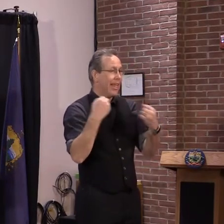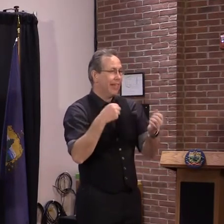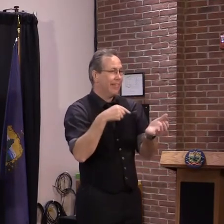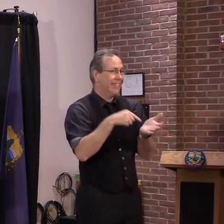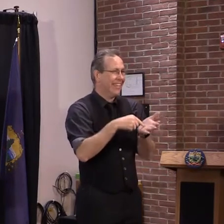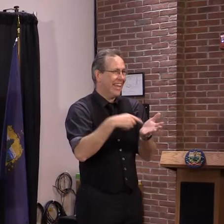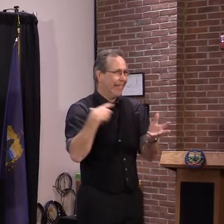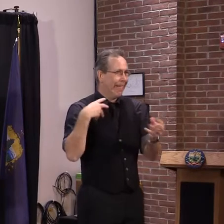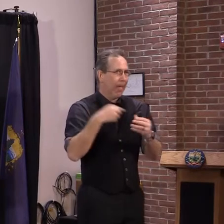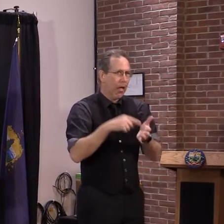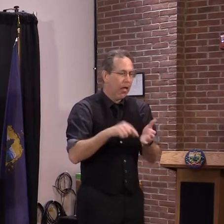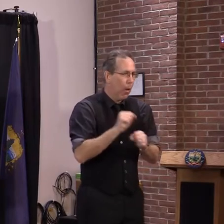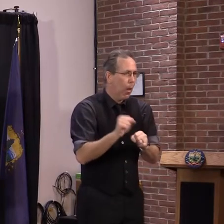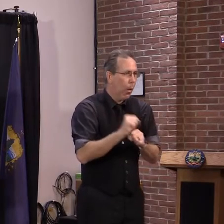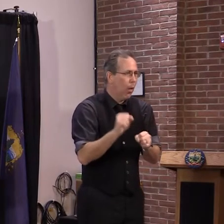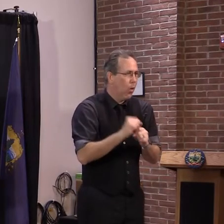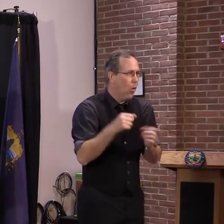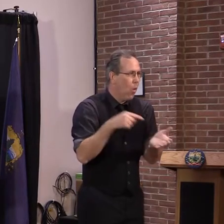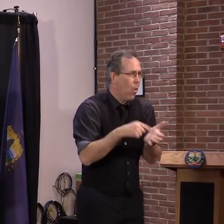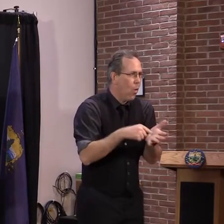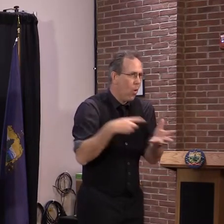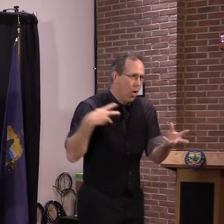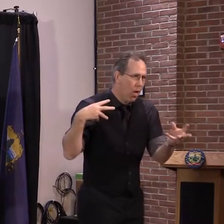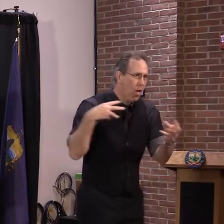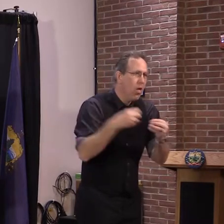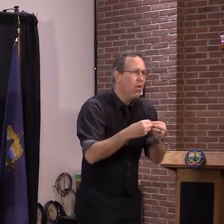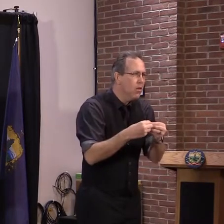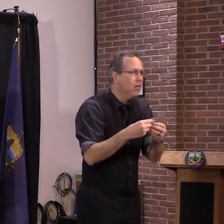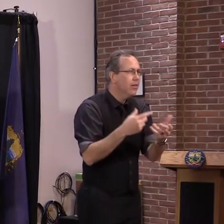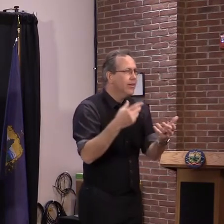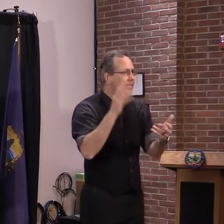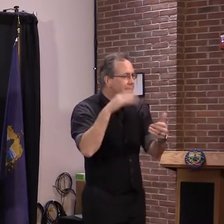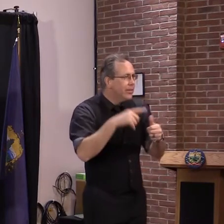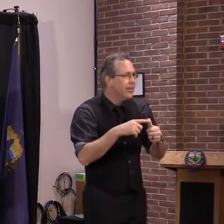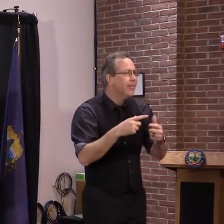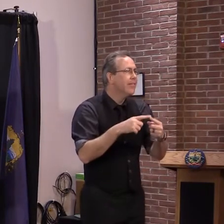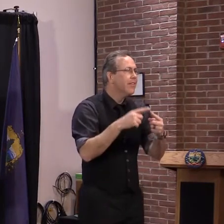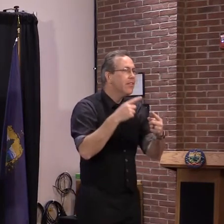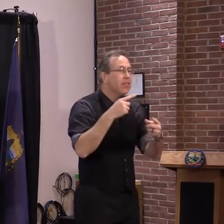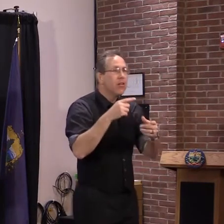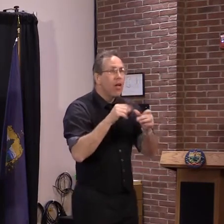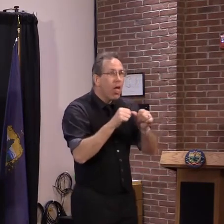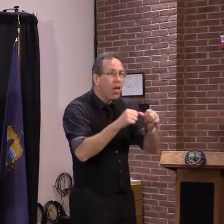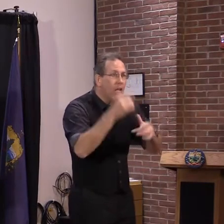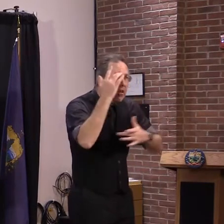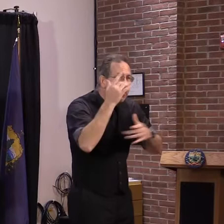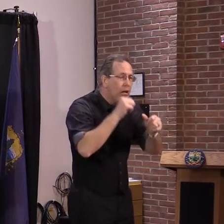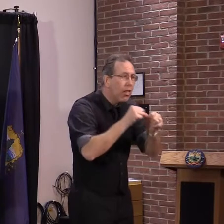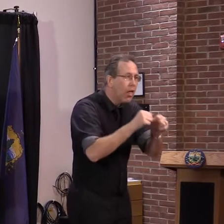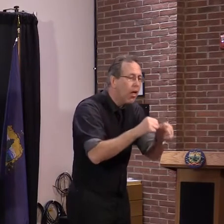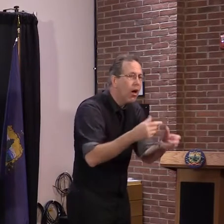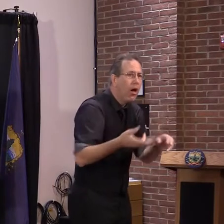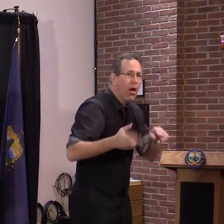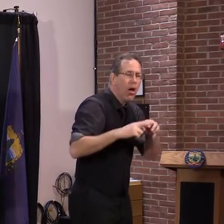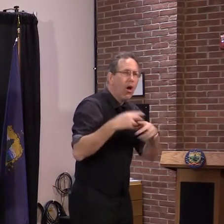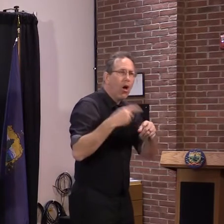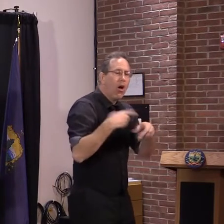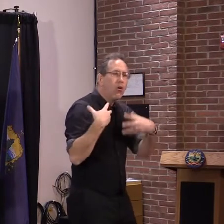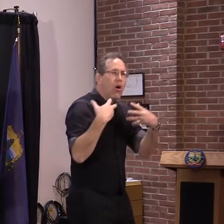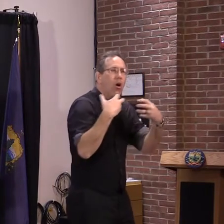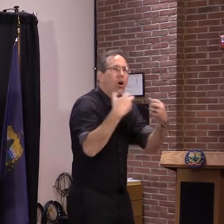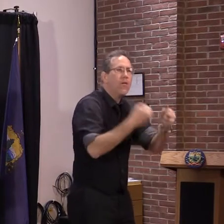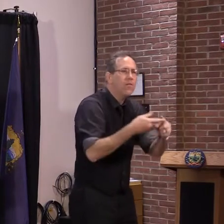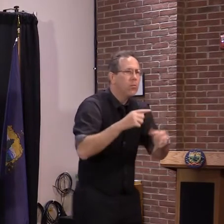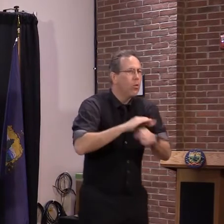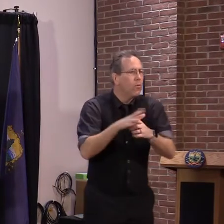health concerns that have grown or developed during and as a result of the pandemic. Whether that be addressing